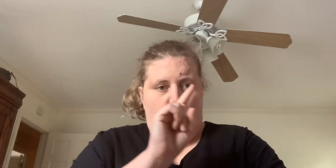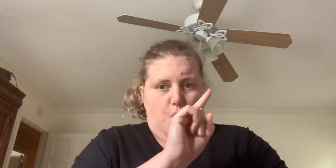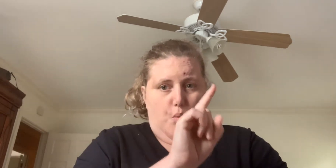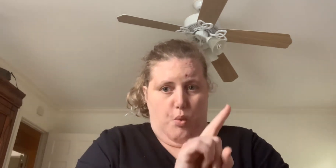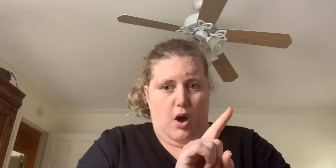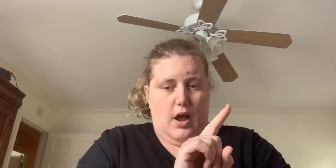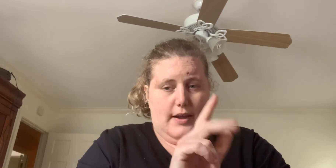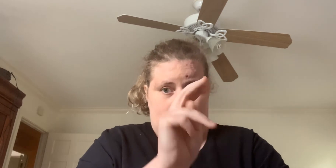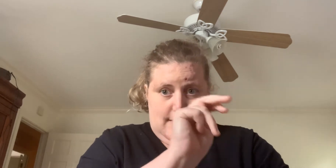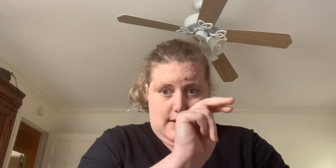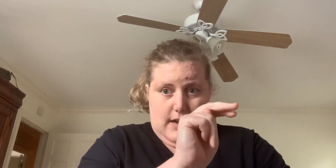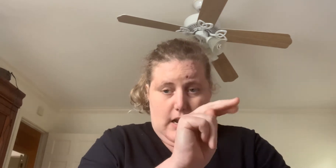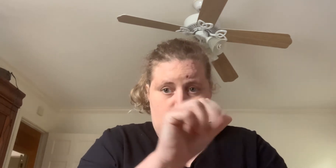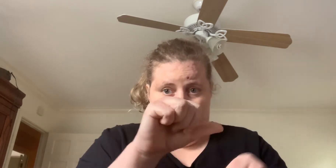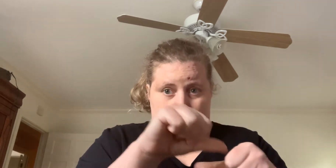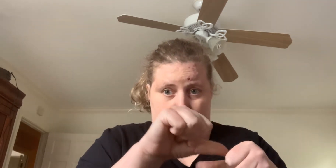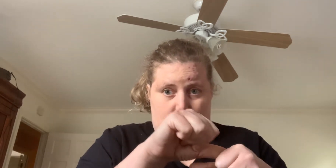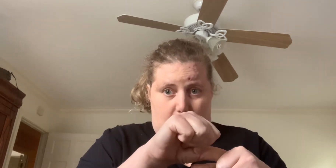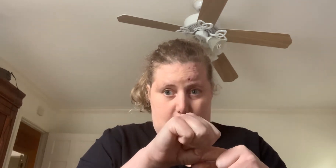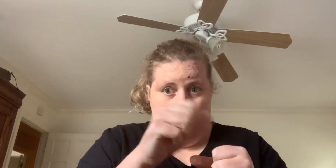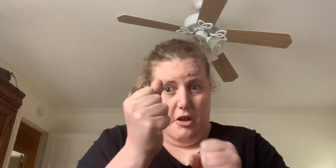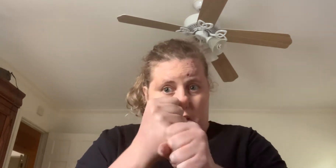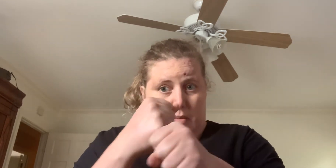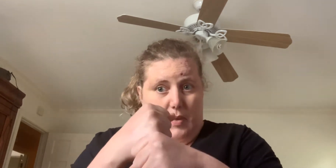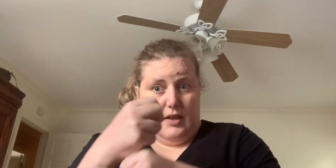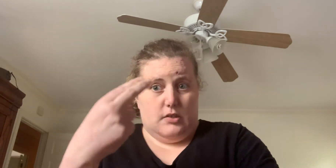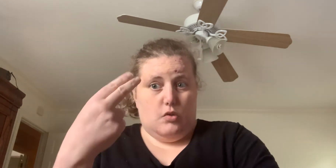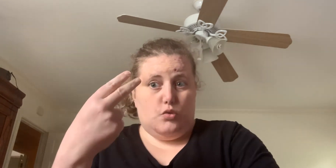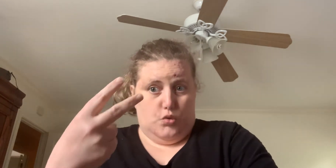we produce 2 NH3s.